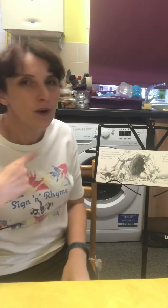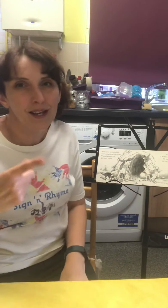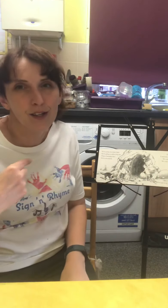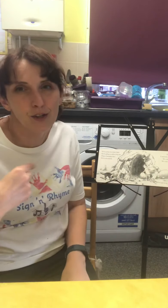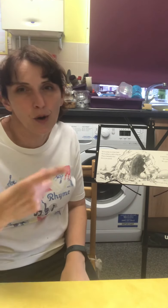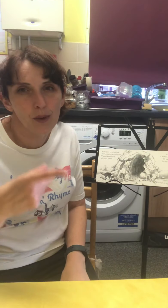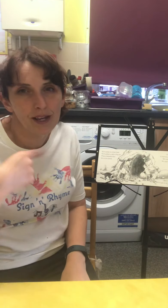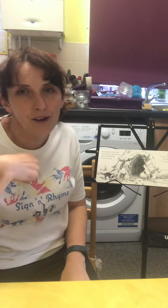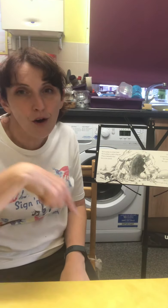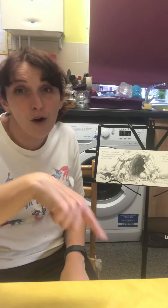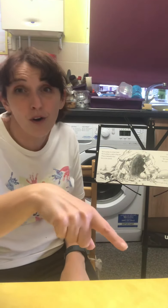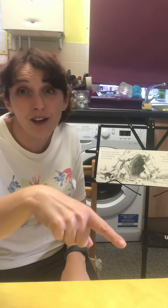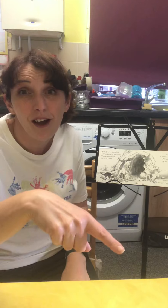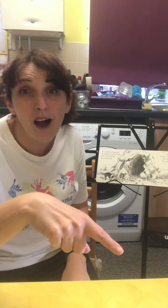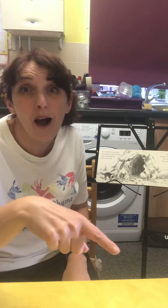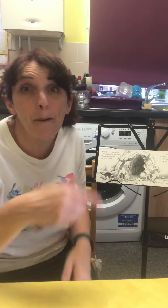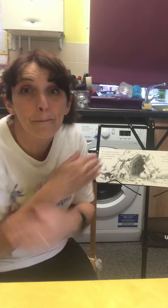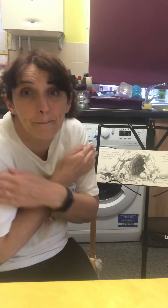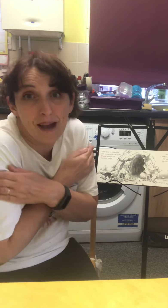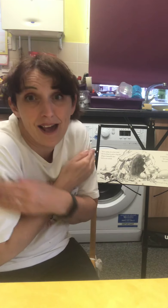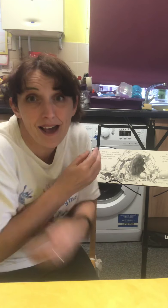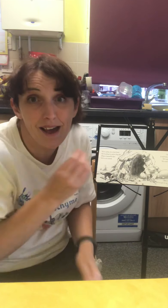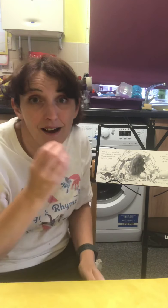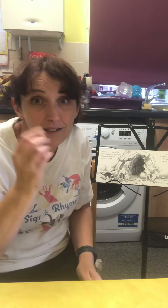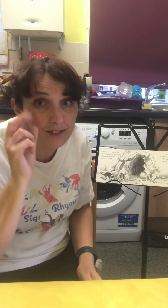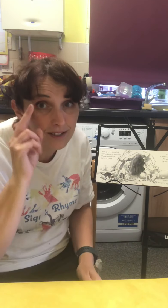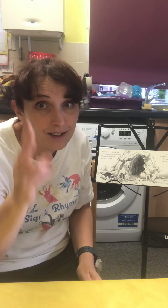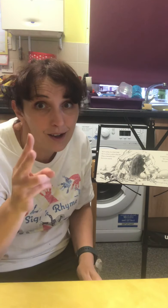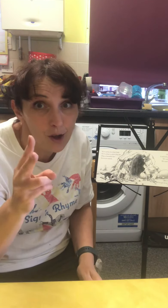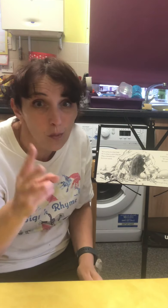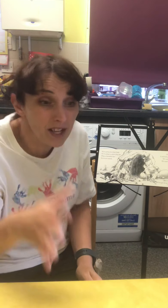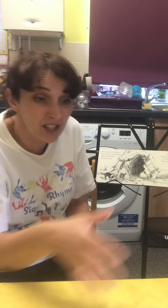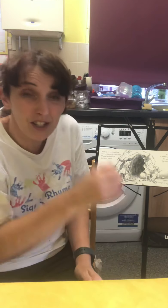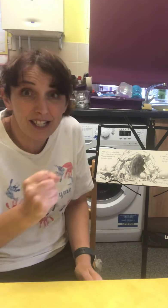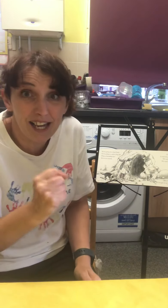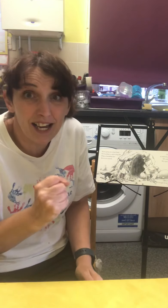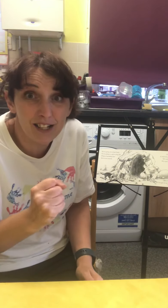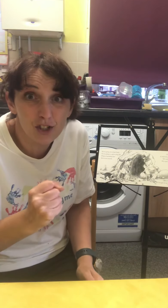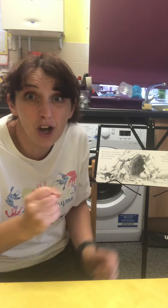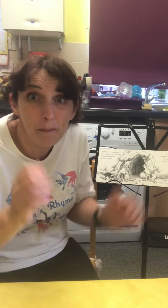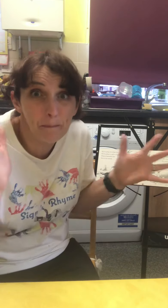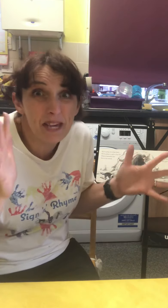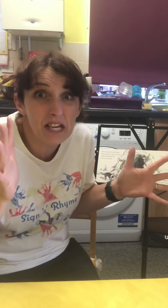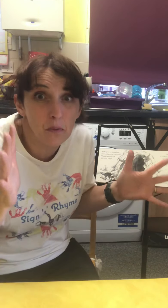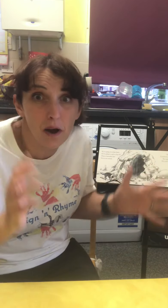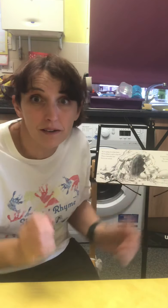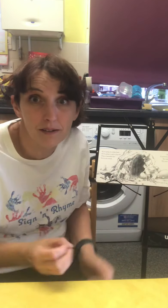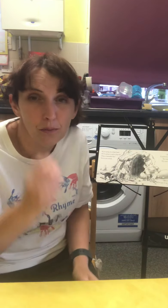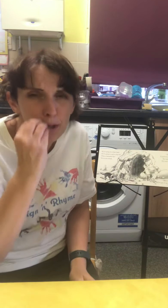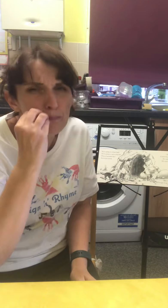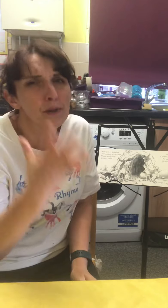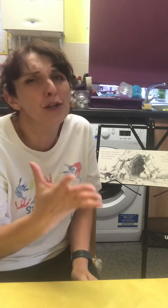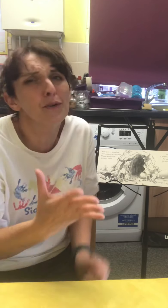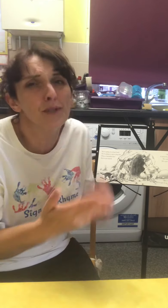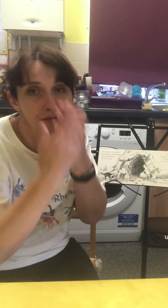We're going on a bear hunt. We're gonna catch a big one. What a beautiful